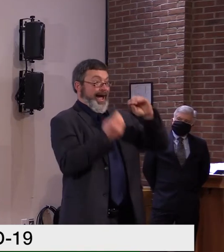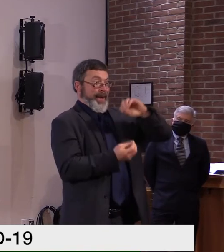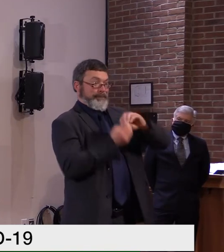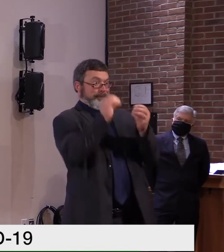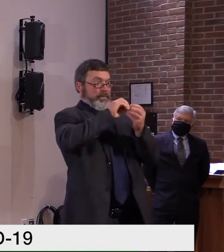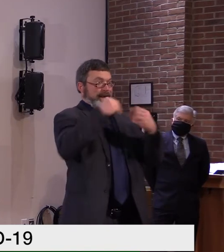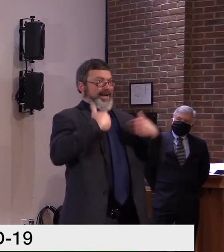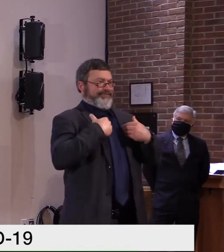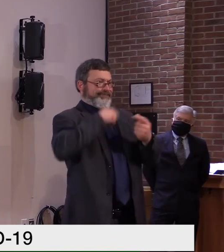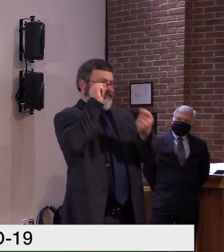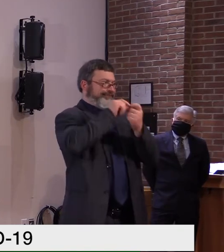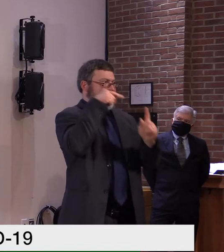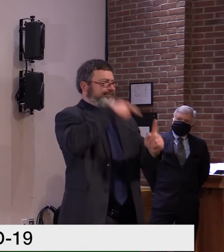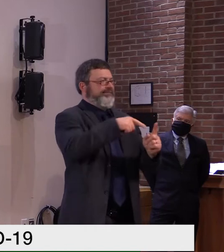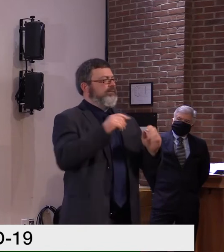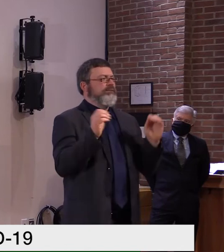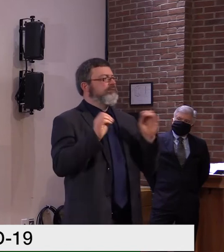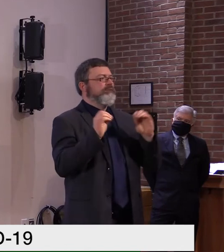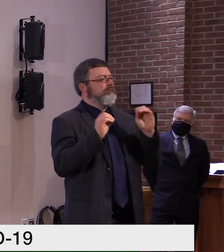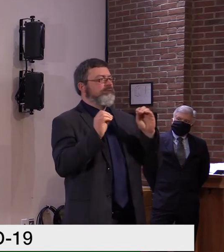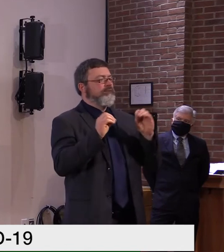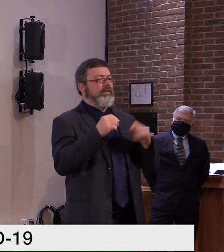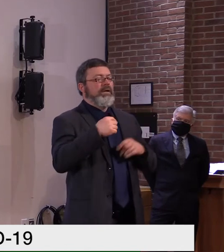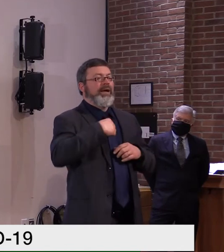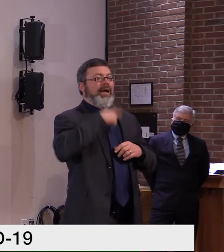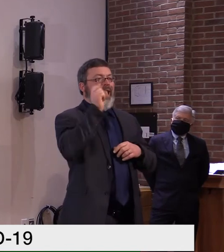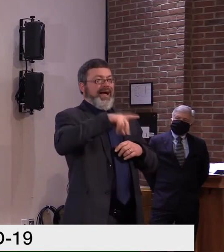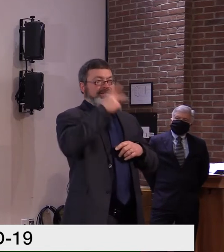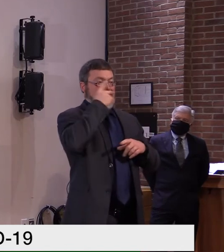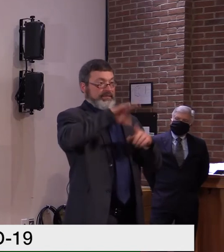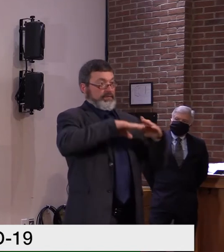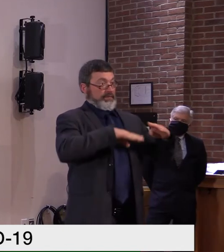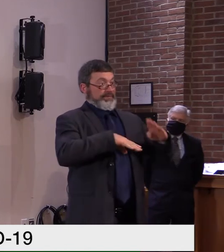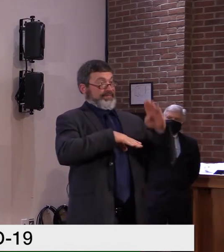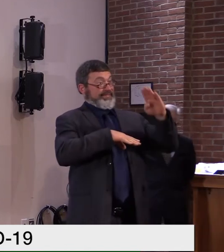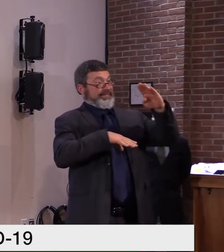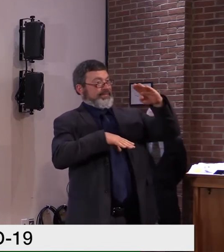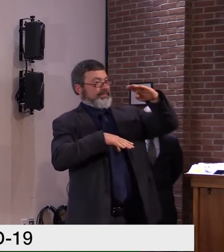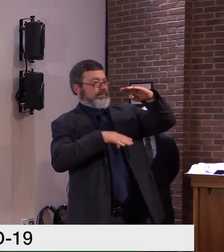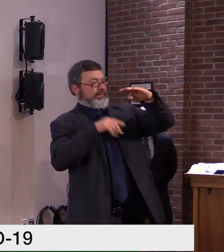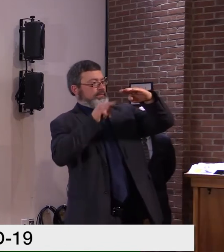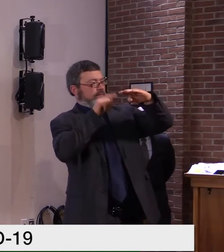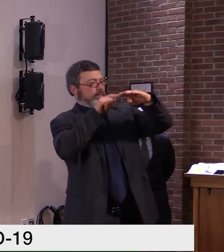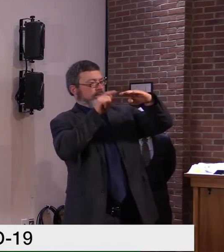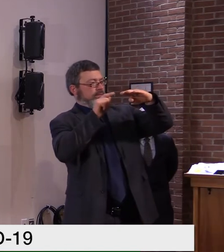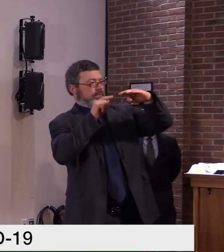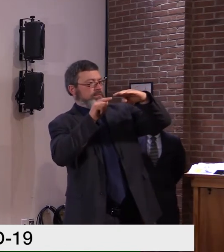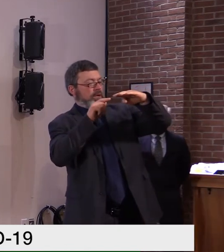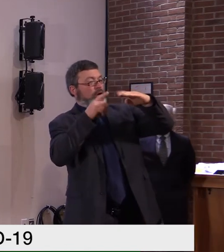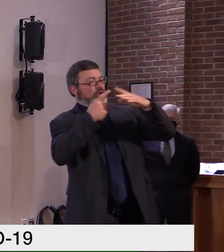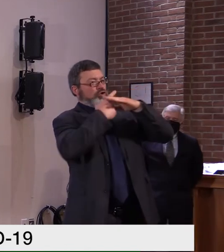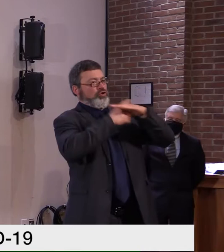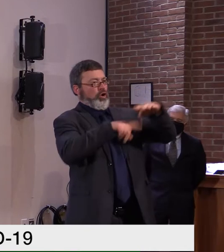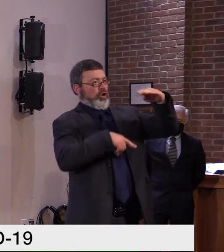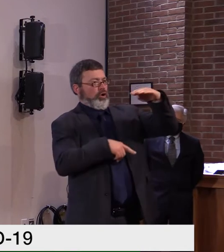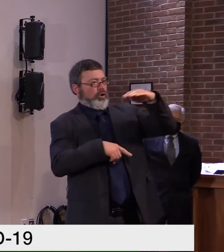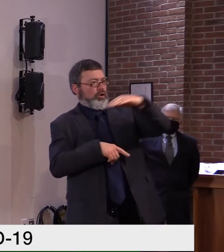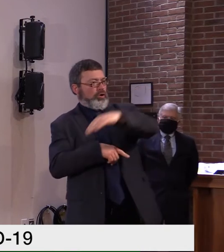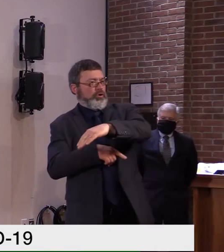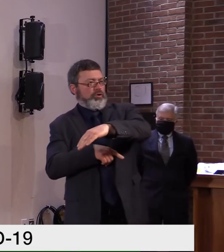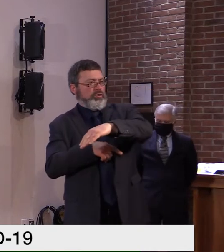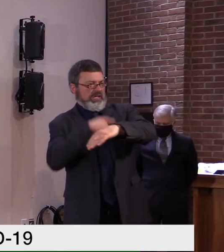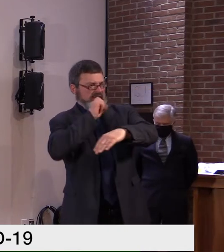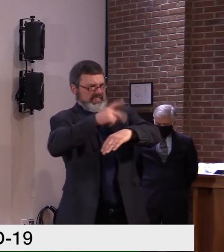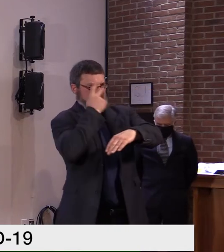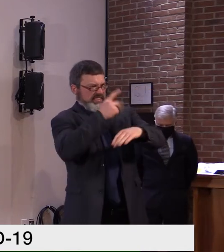but really we need to see that decrease over the next 2 weeks, because that's how long it's going to take for us to see